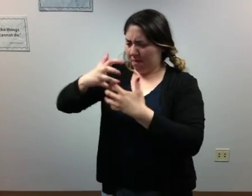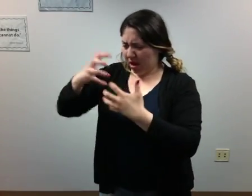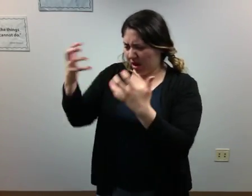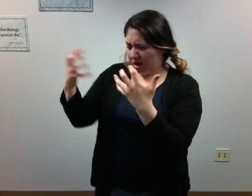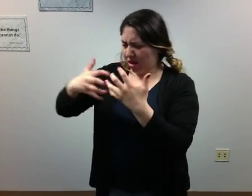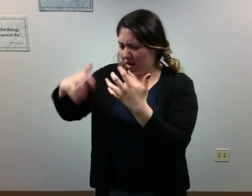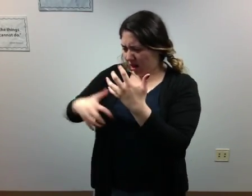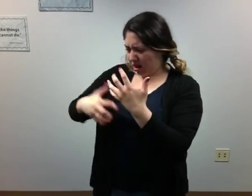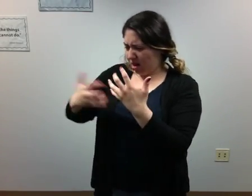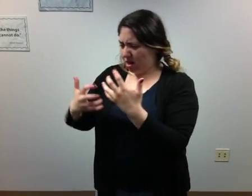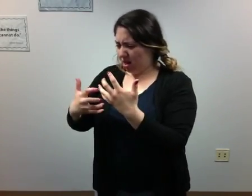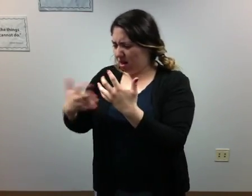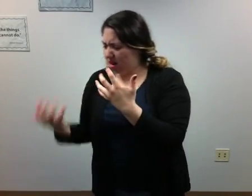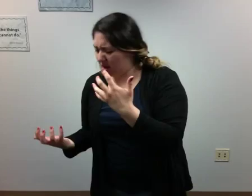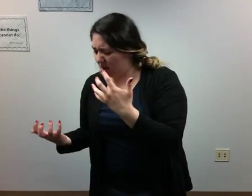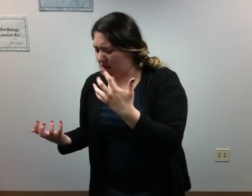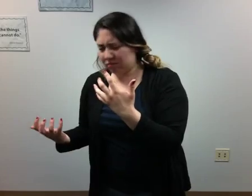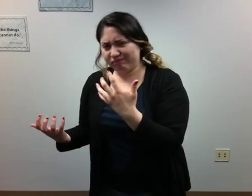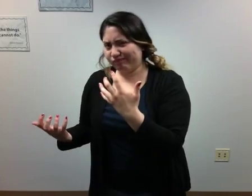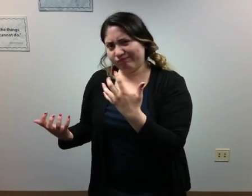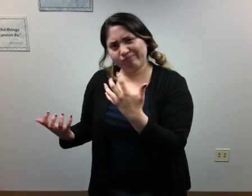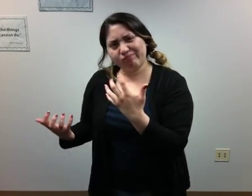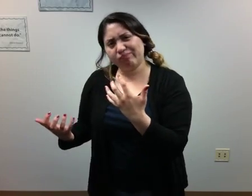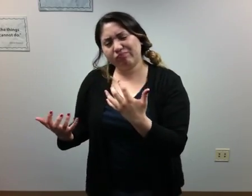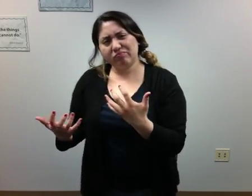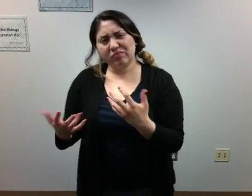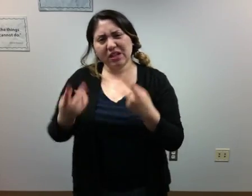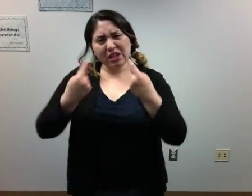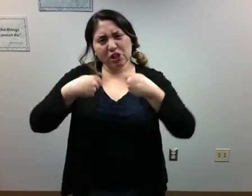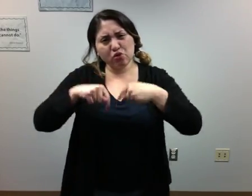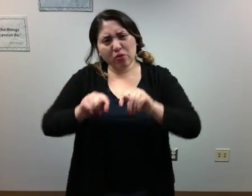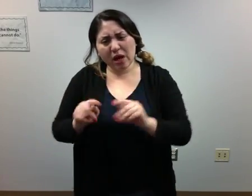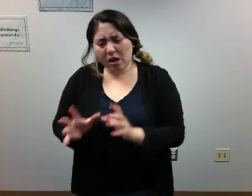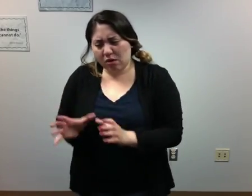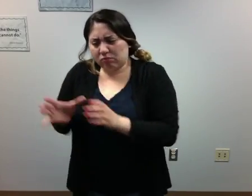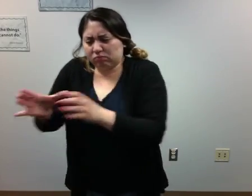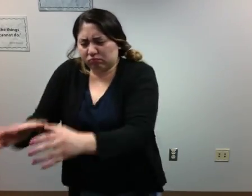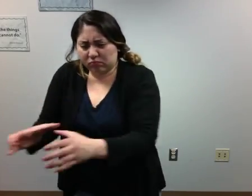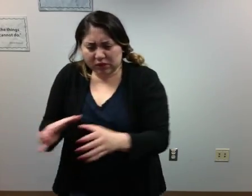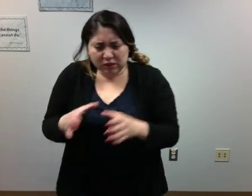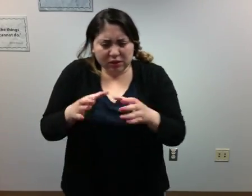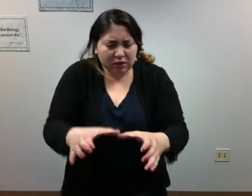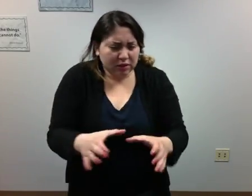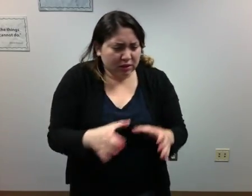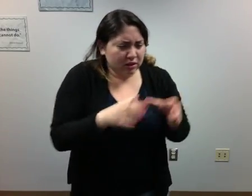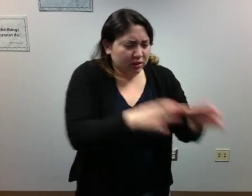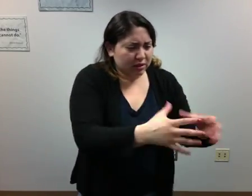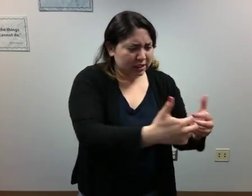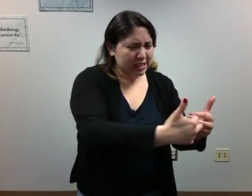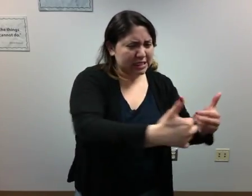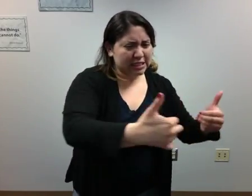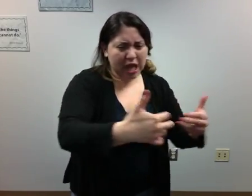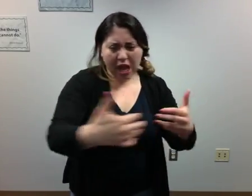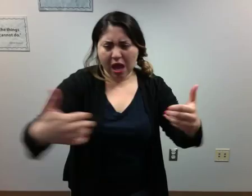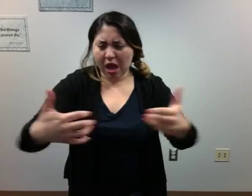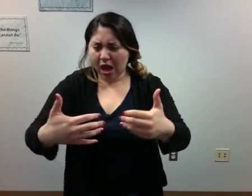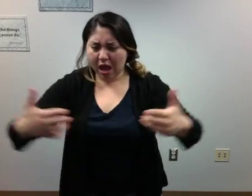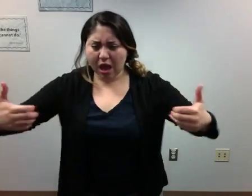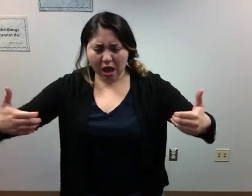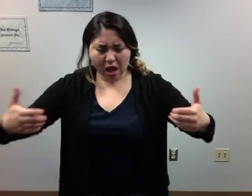together. They've tried to put us into compartments and separate us from each other. Their